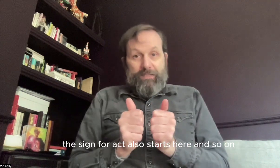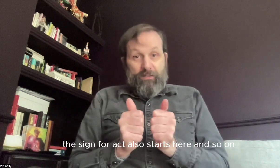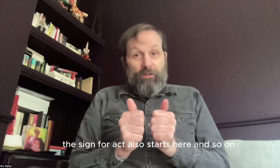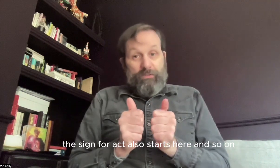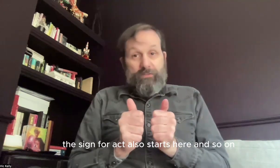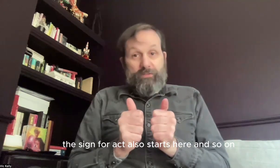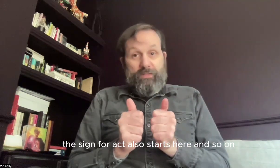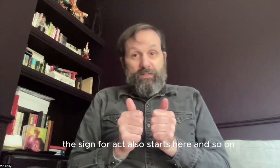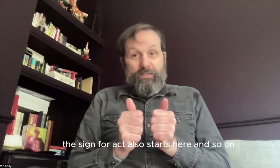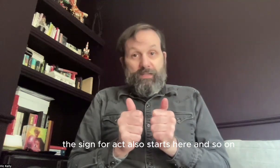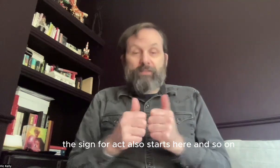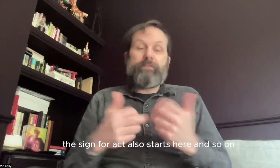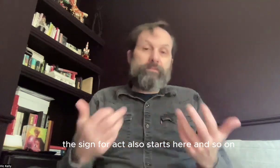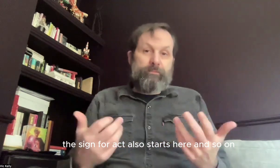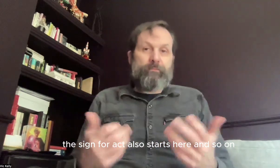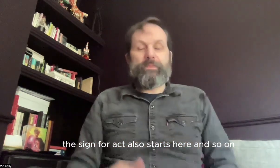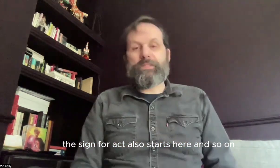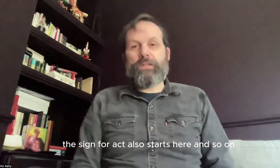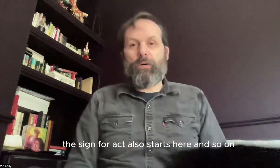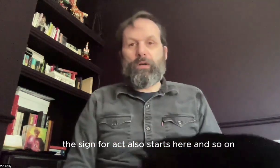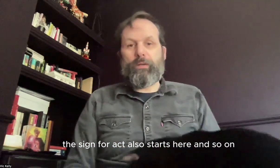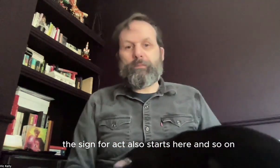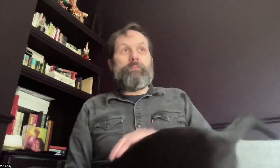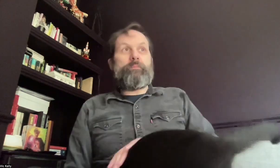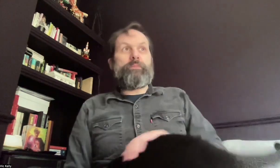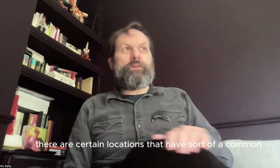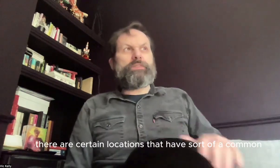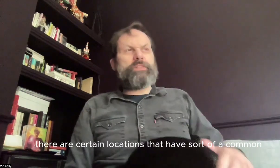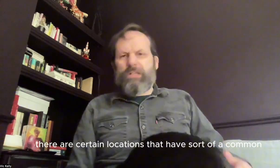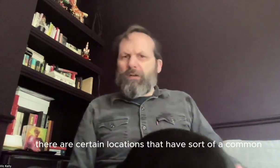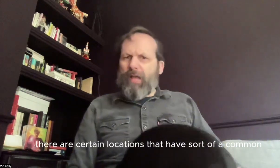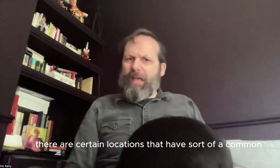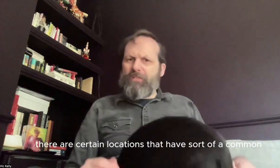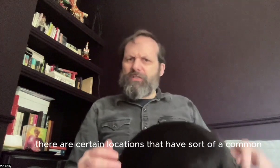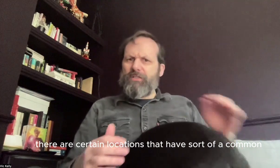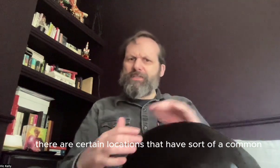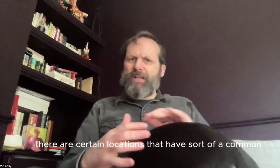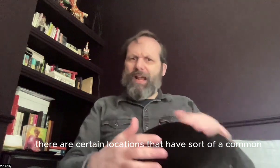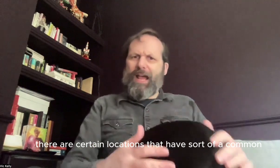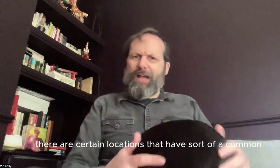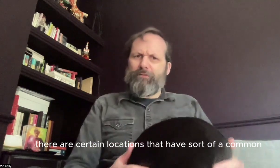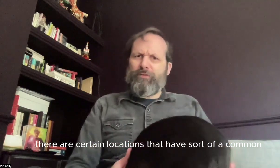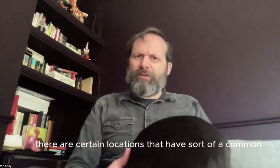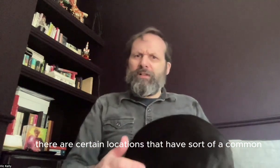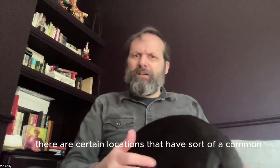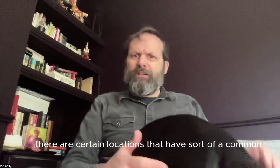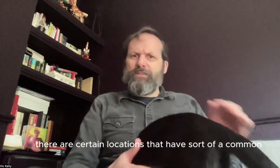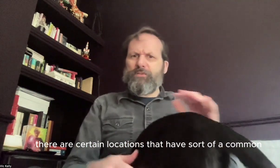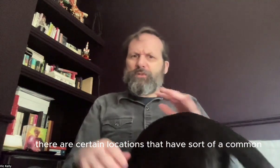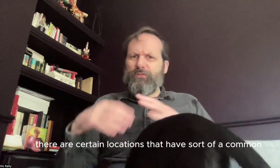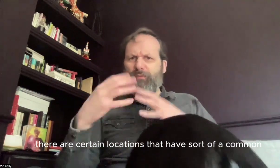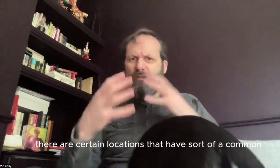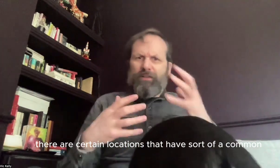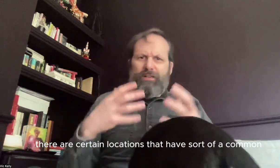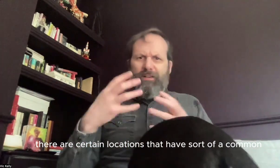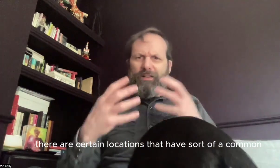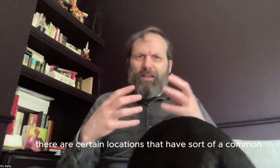act also starts here, and so on. There are certain locations that have sort of